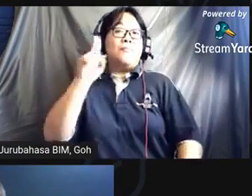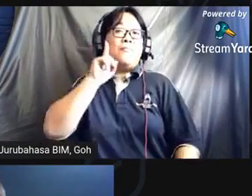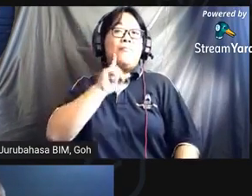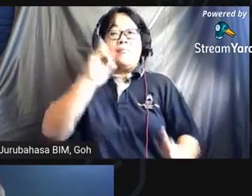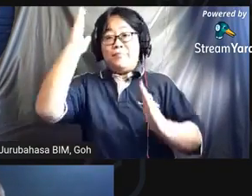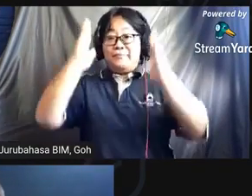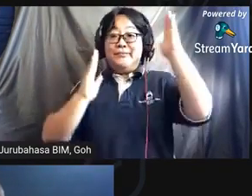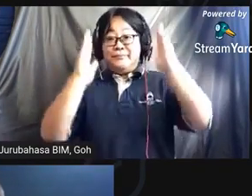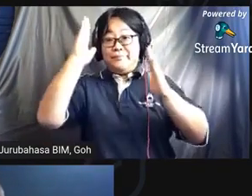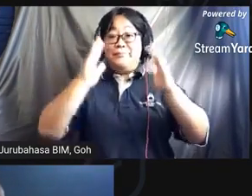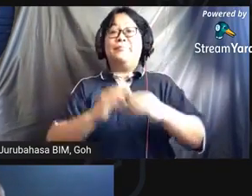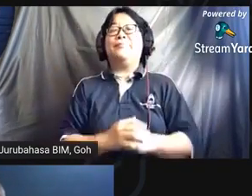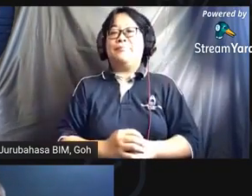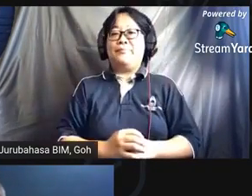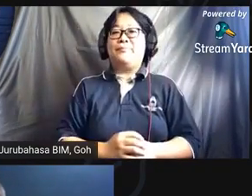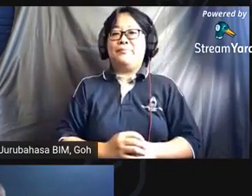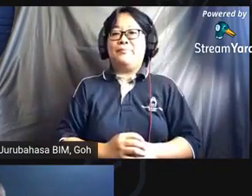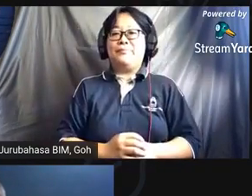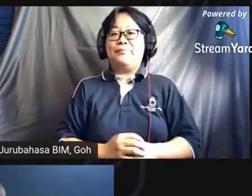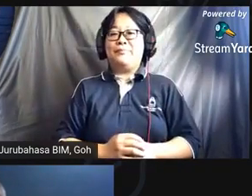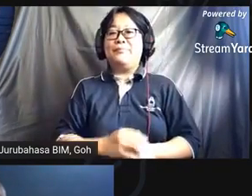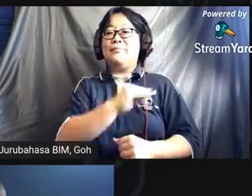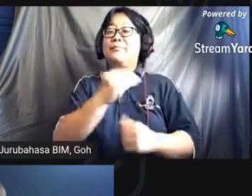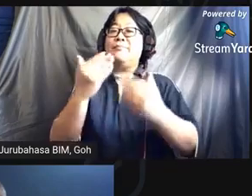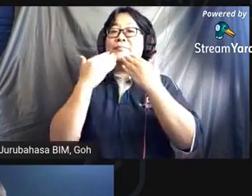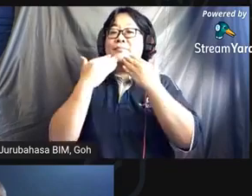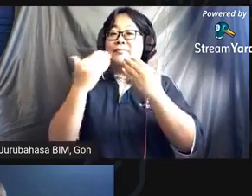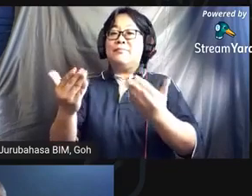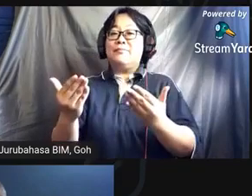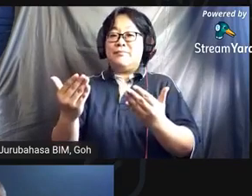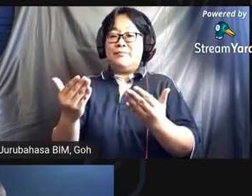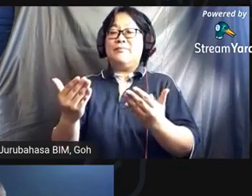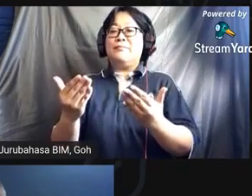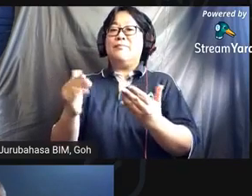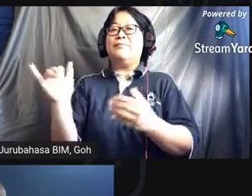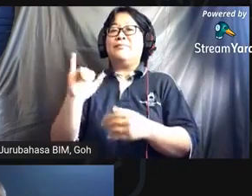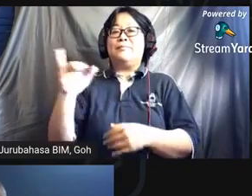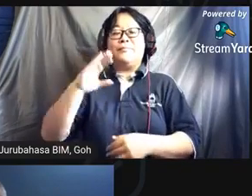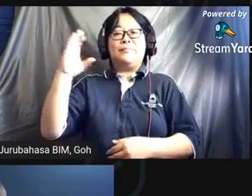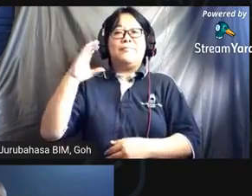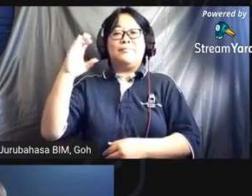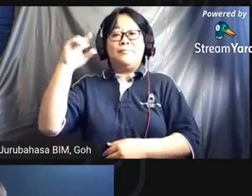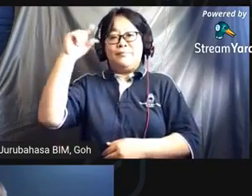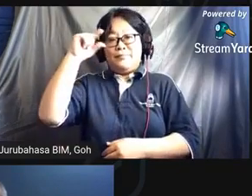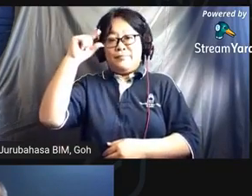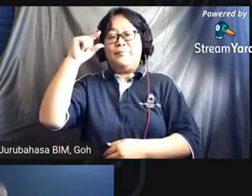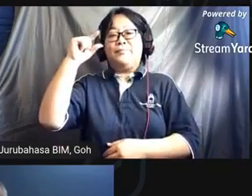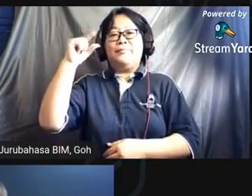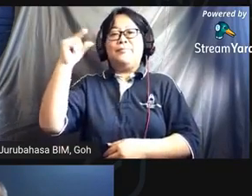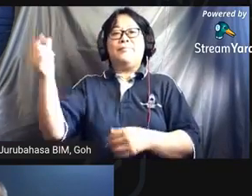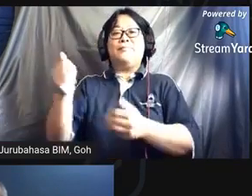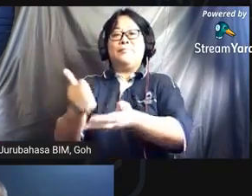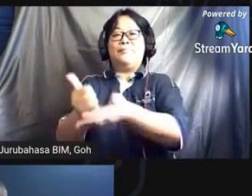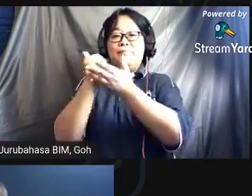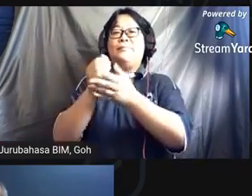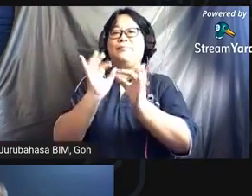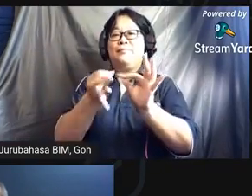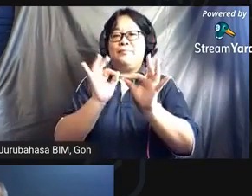juga. Dan thank you juga to Cik Goh for being here as Encik Sazali's